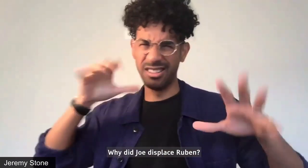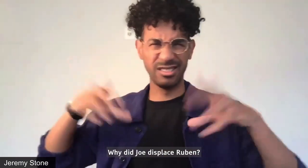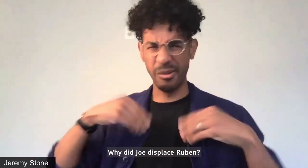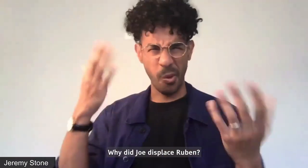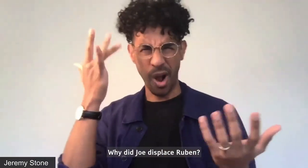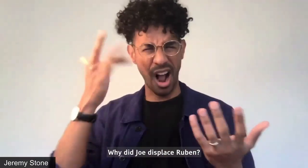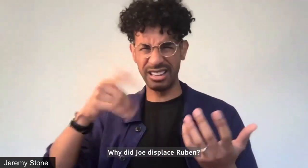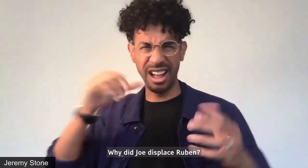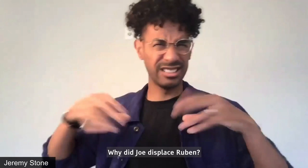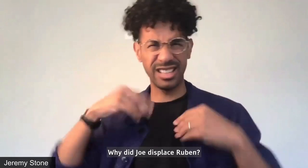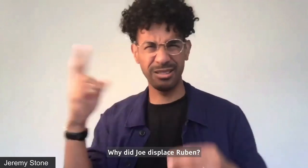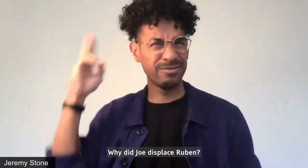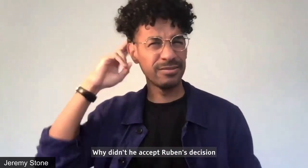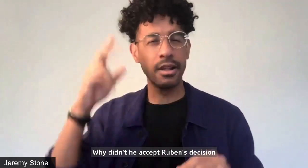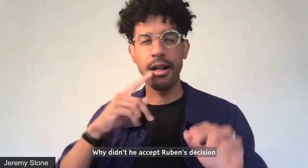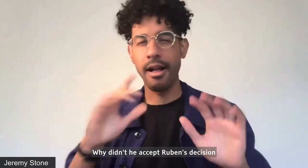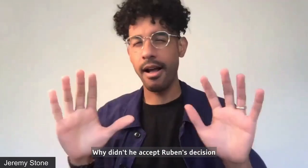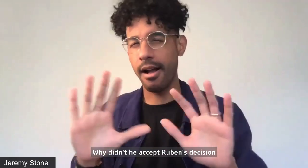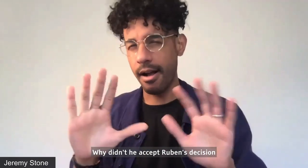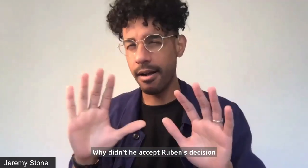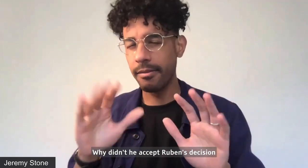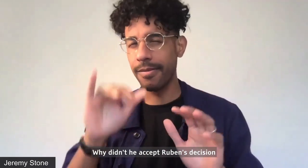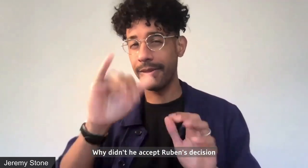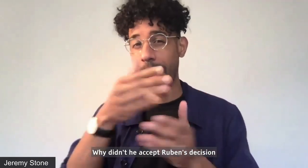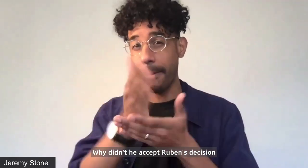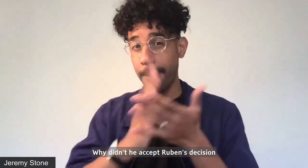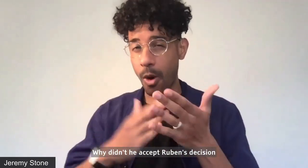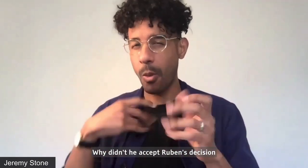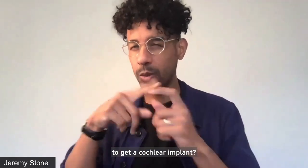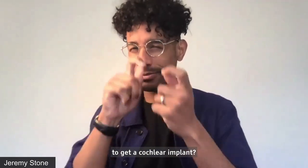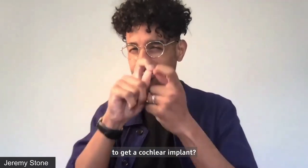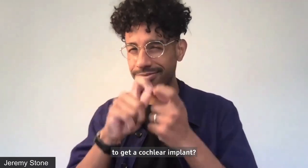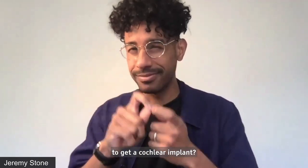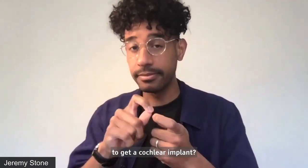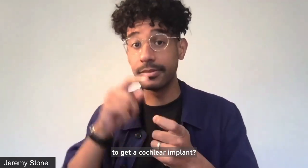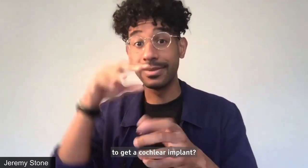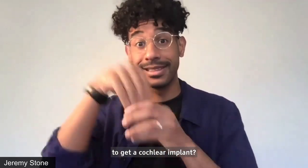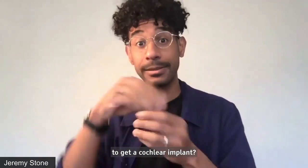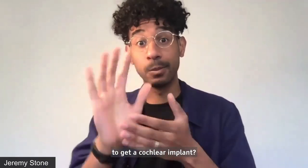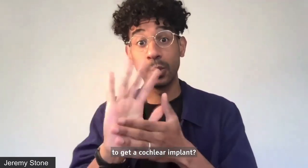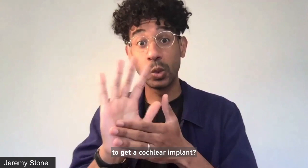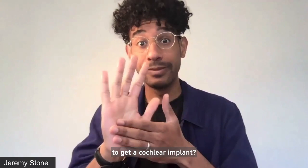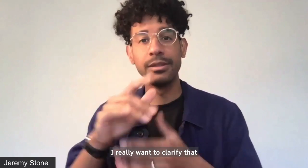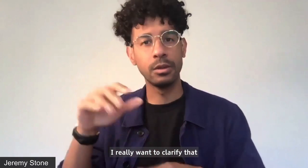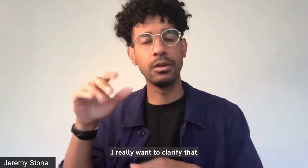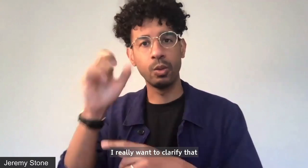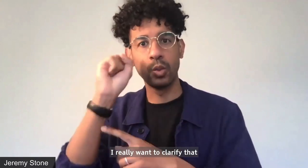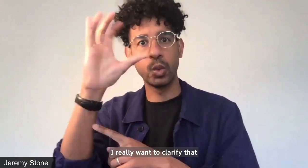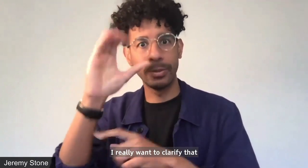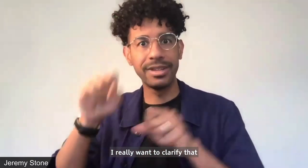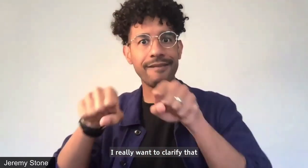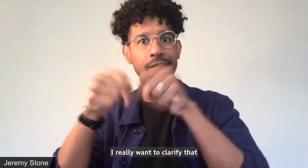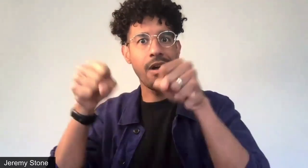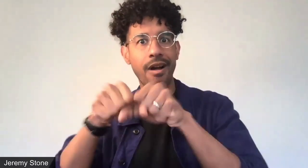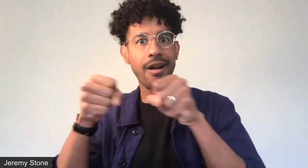Joe displace Ruben? Why didn't he accept Ruben's decision to get a cochlear implant? I really want to